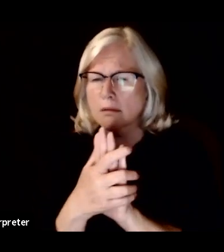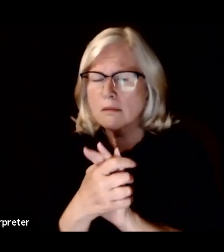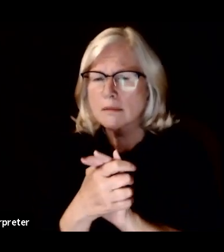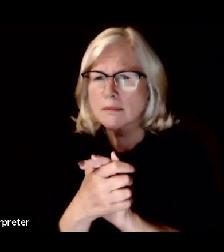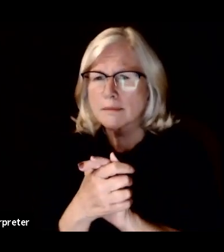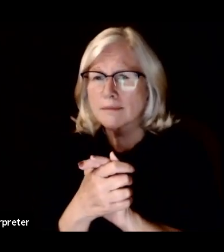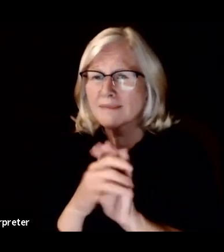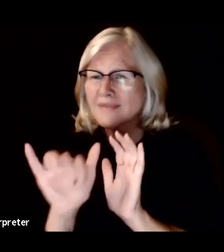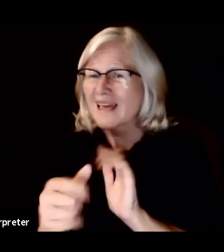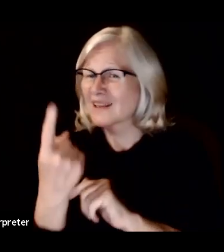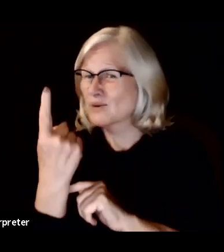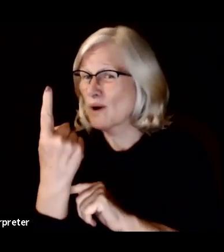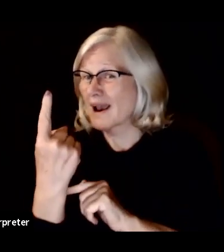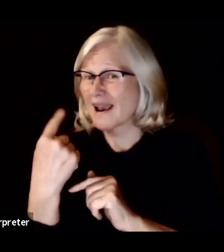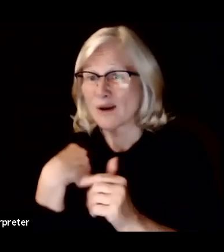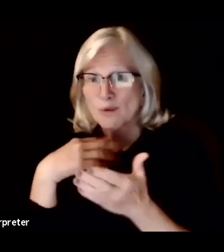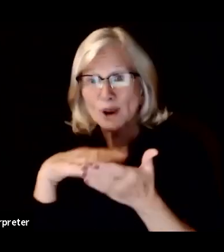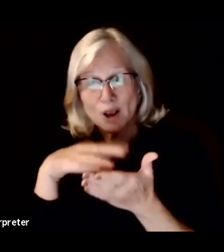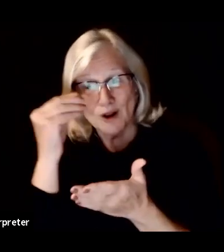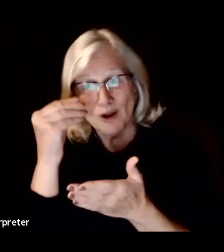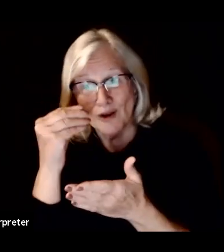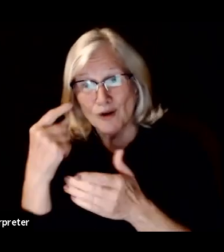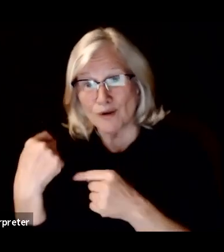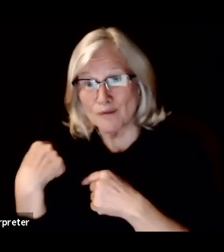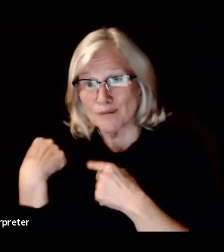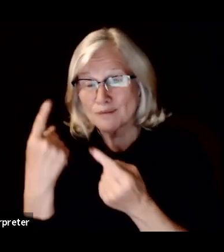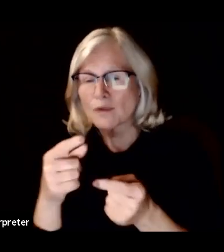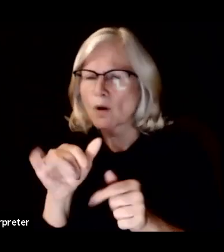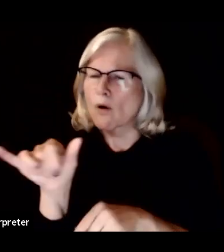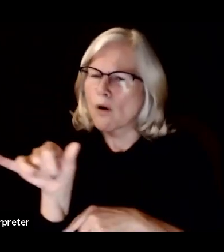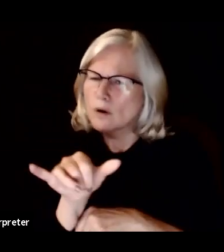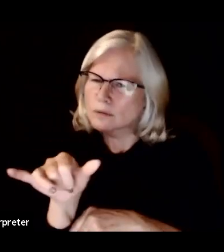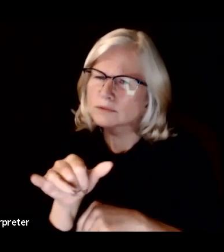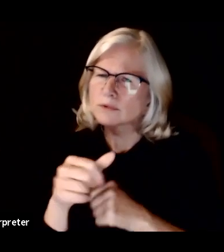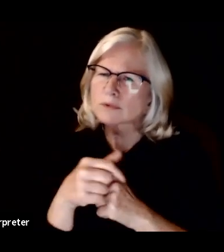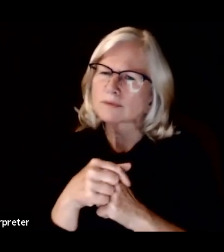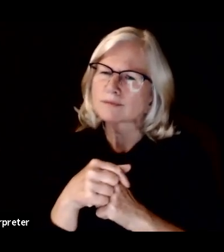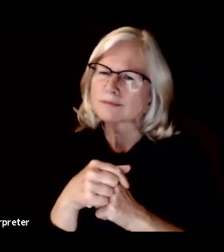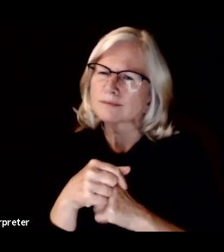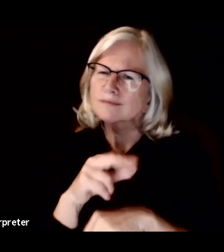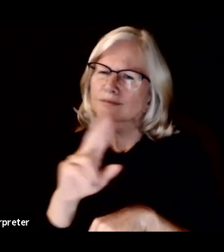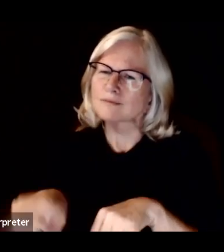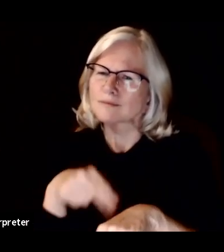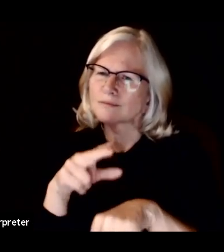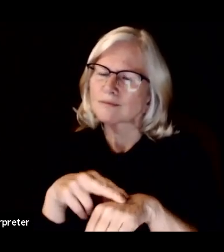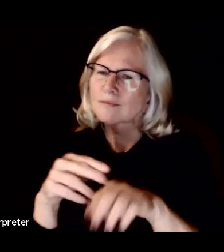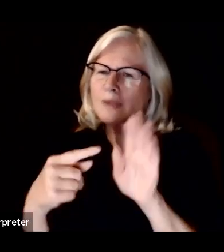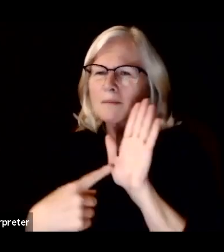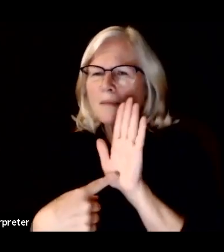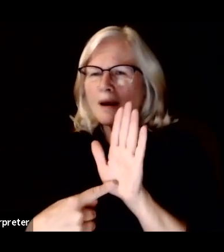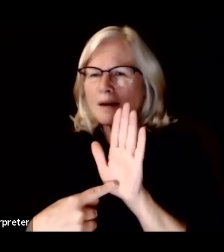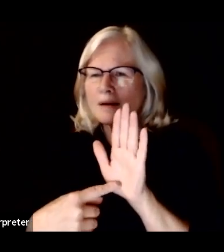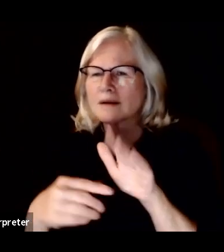time, but there are also 30-some national models out there that